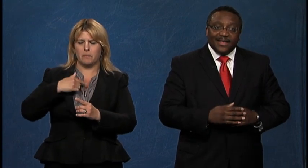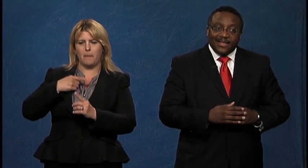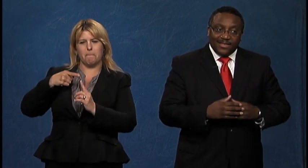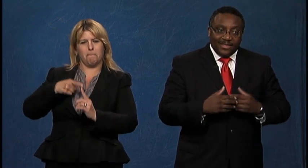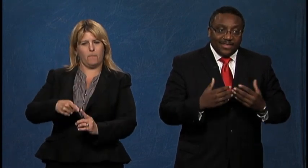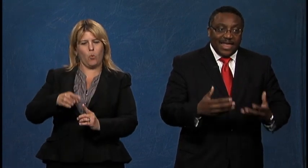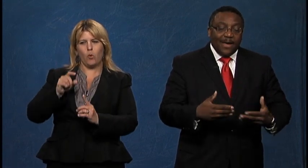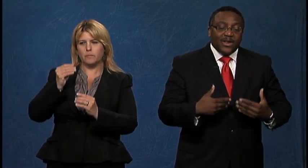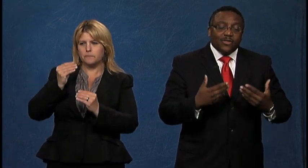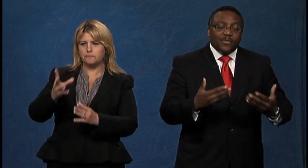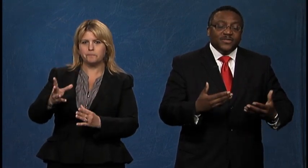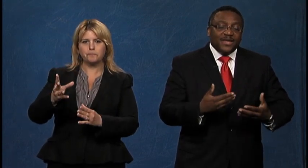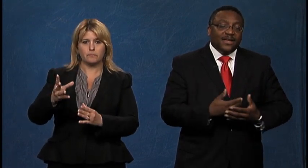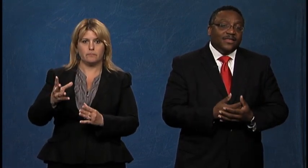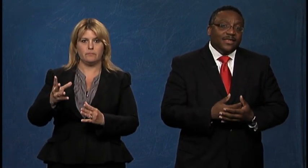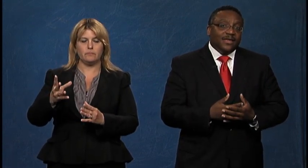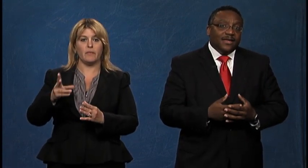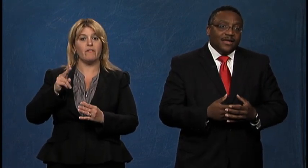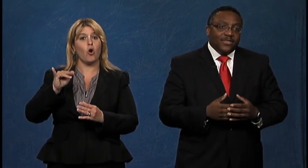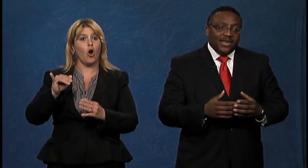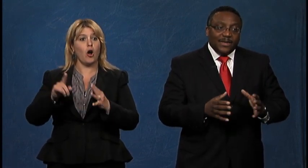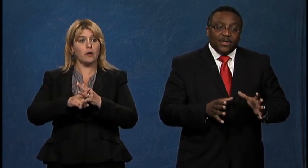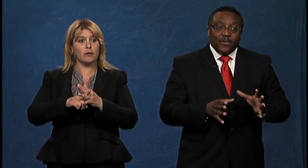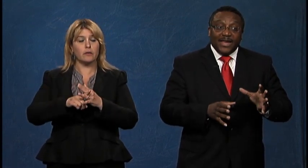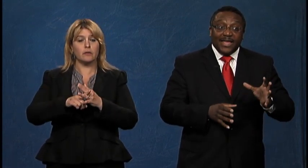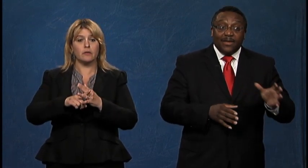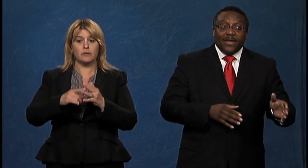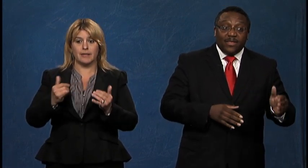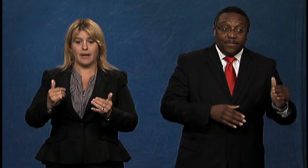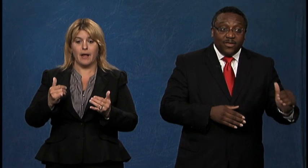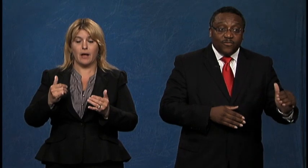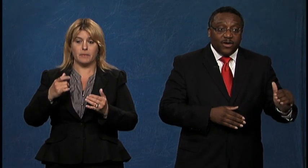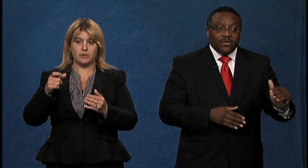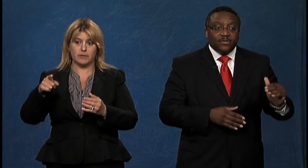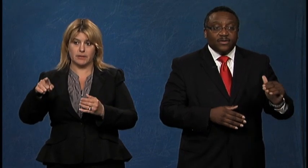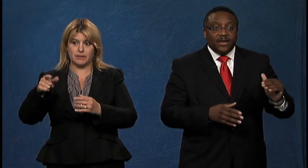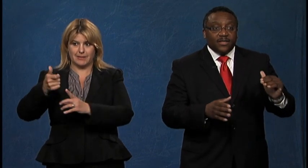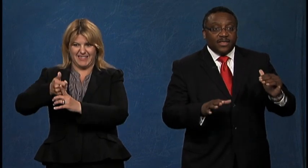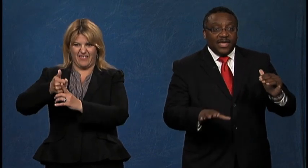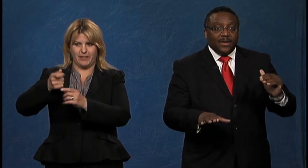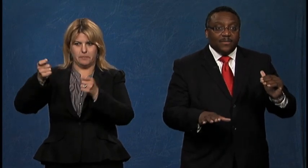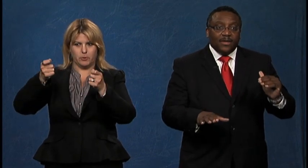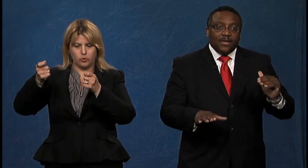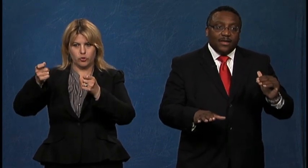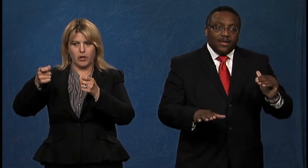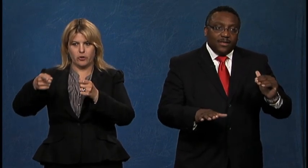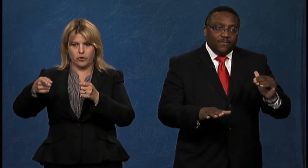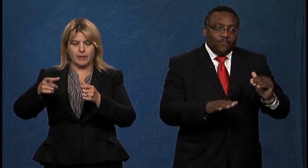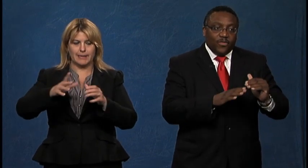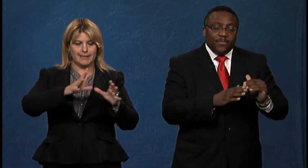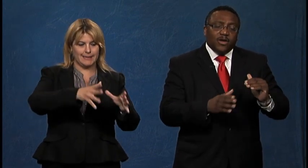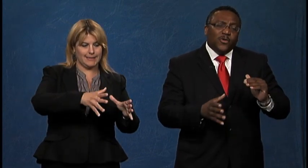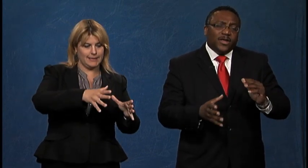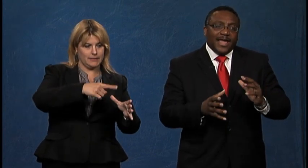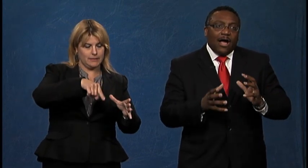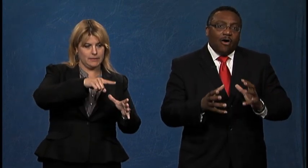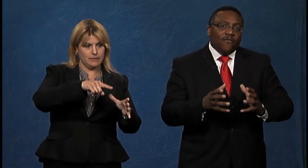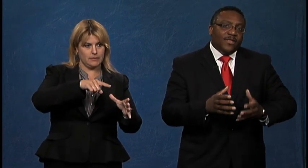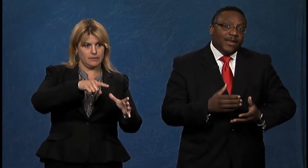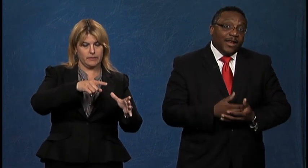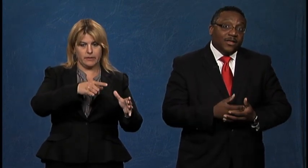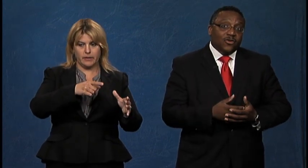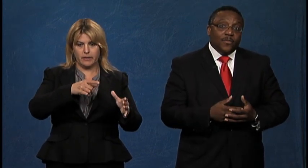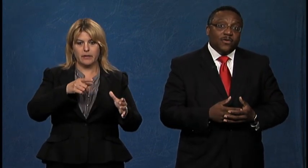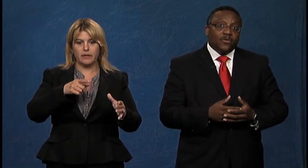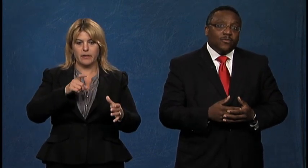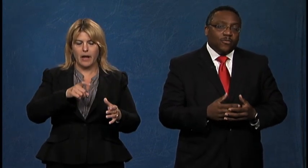that this is happening so much because the link between him as an administrator and his team, for them to communicate how often